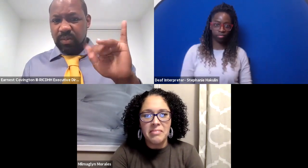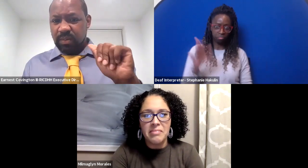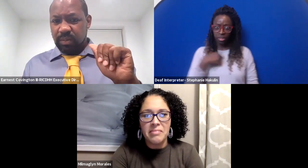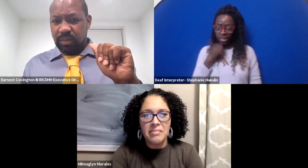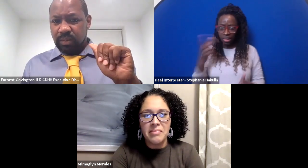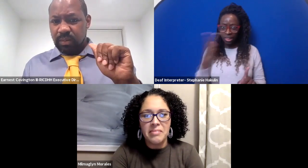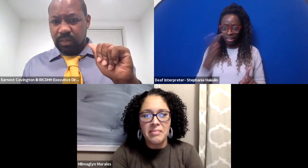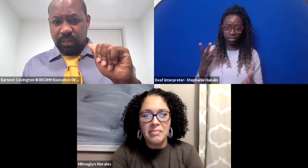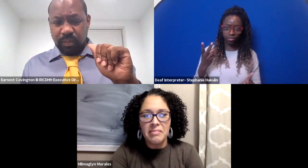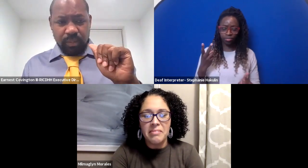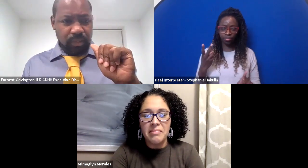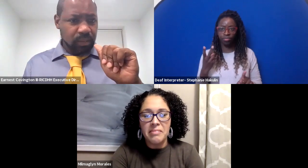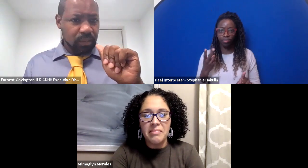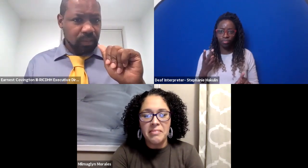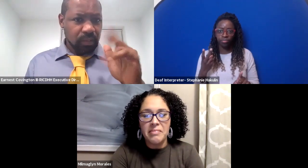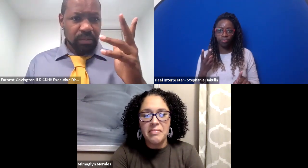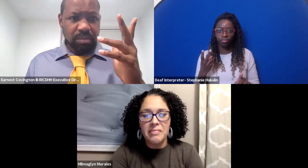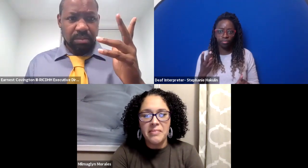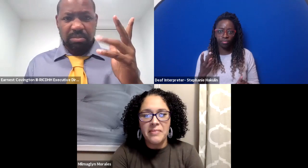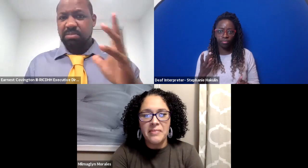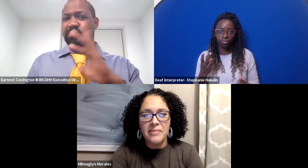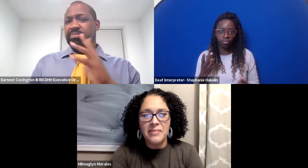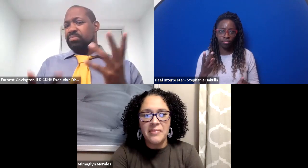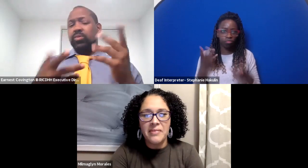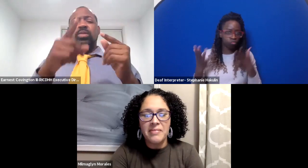Okay, I don't see you right now,